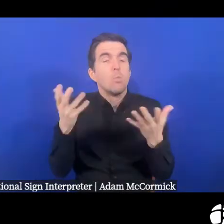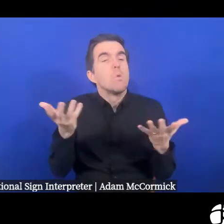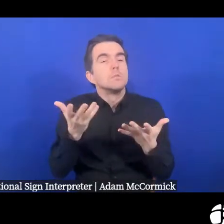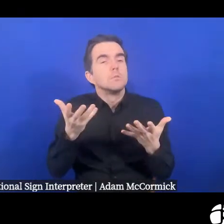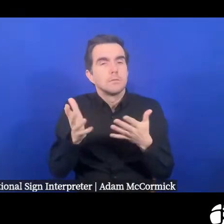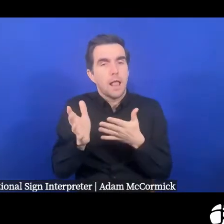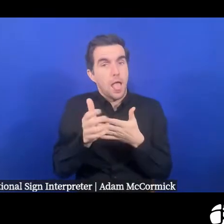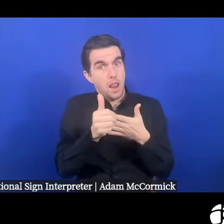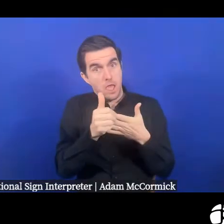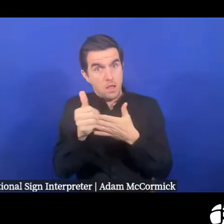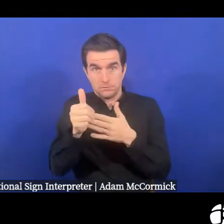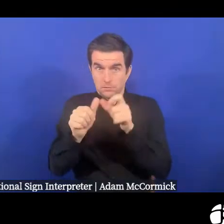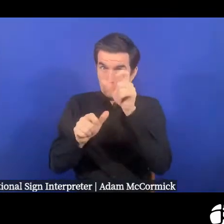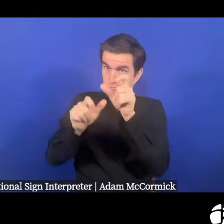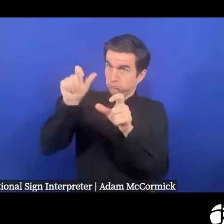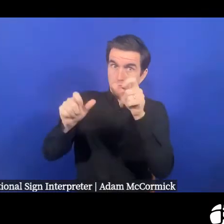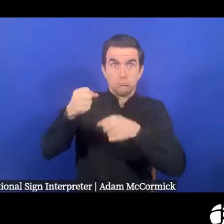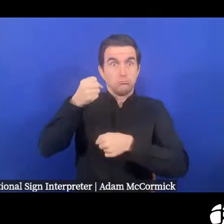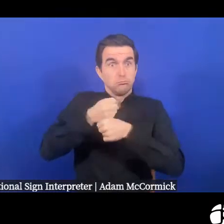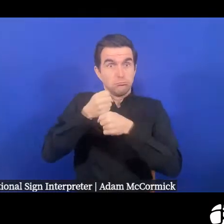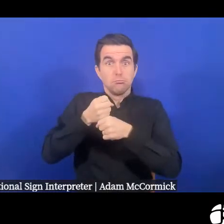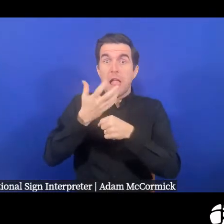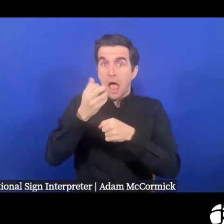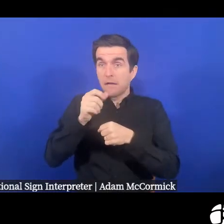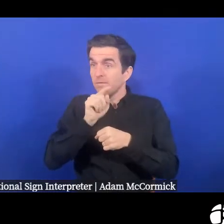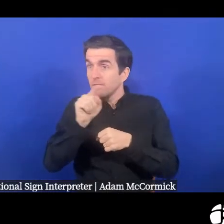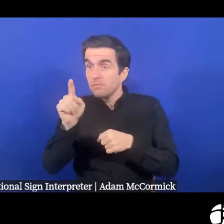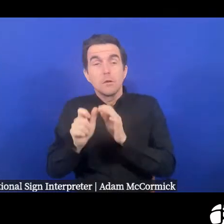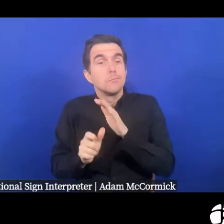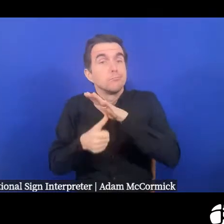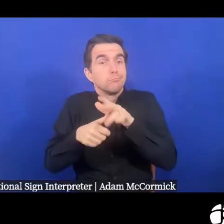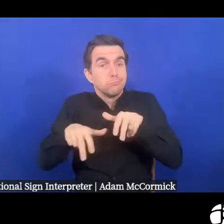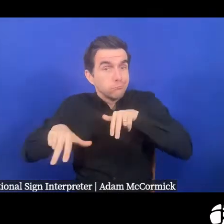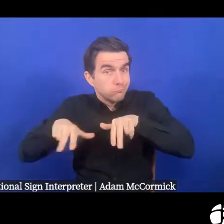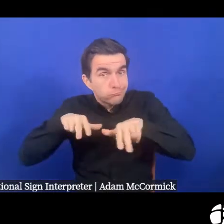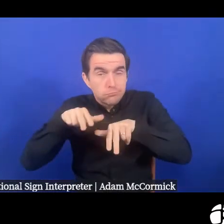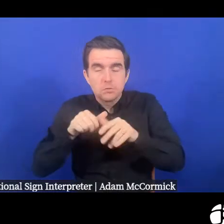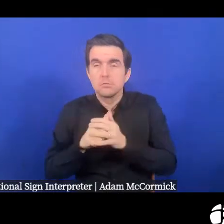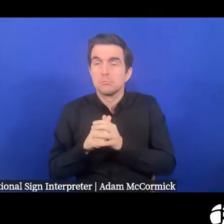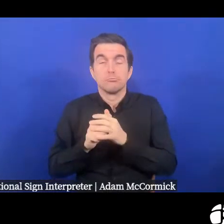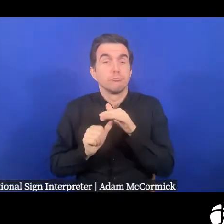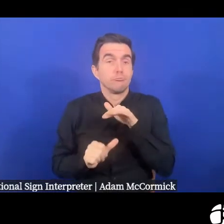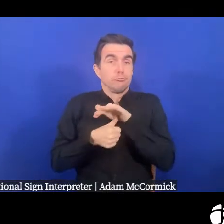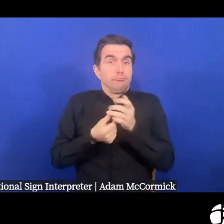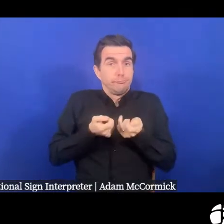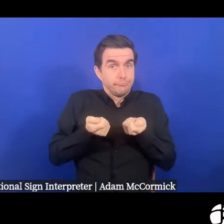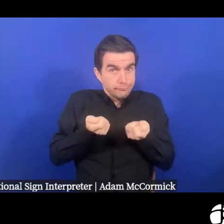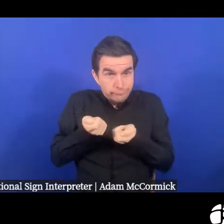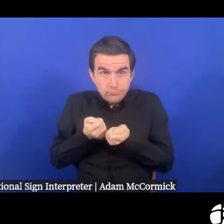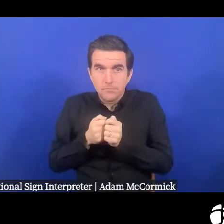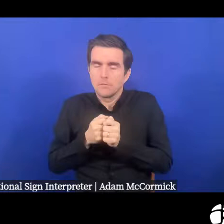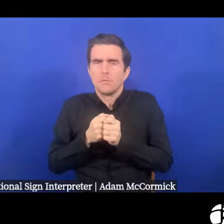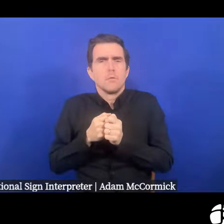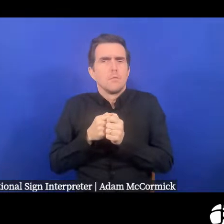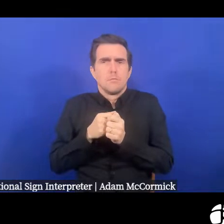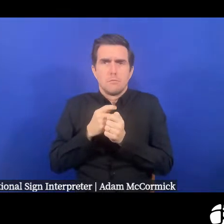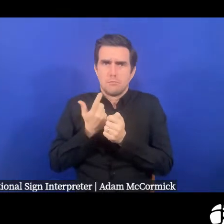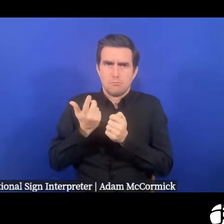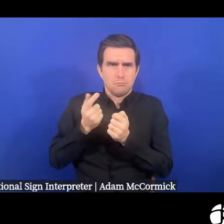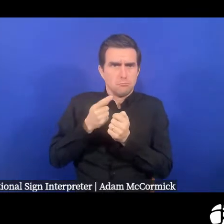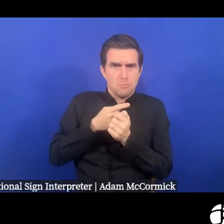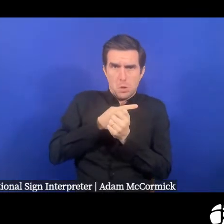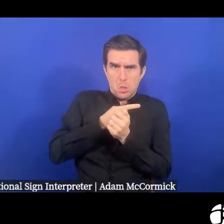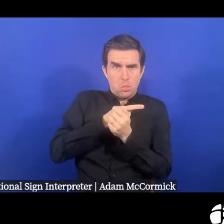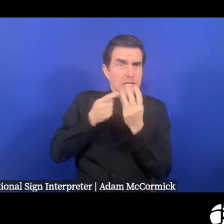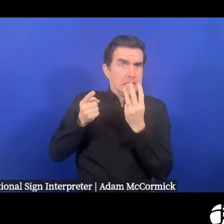them are women. We can see that we had advanced and have a change that it can be